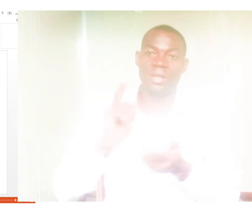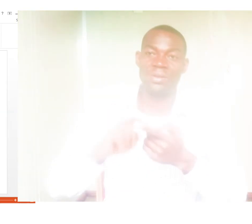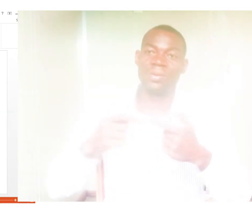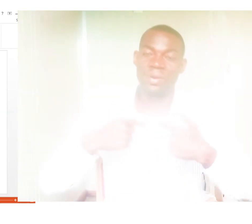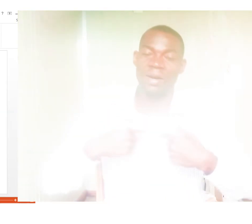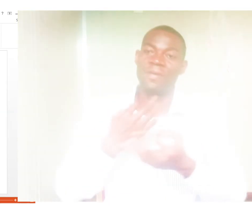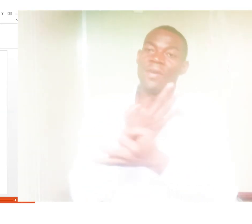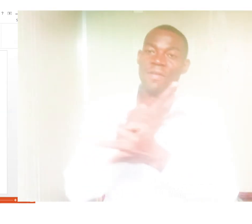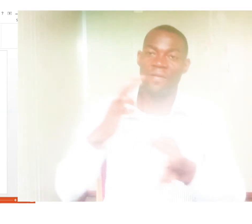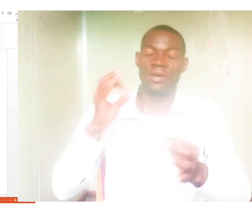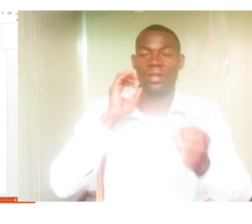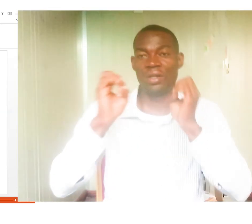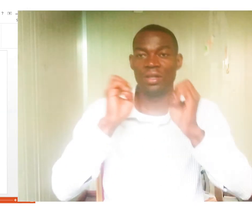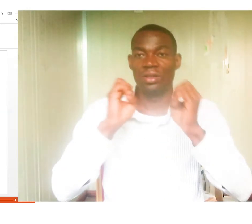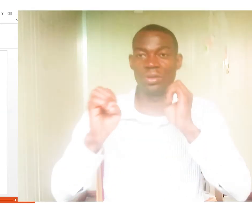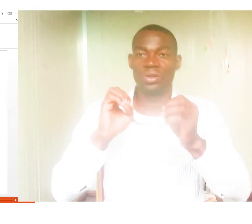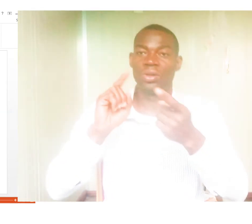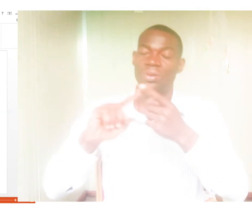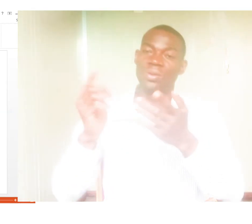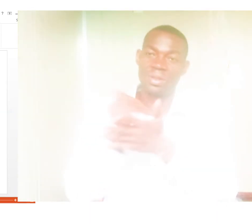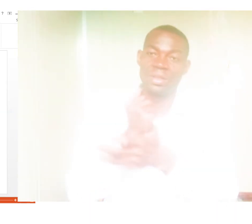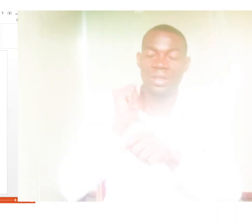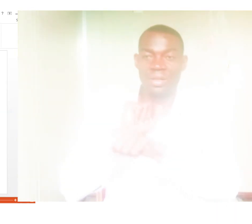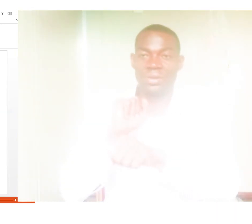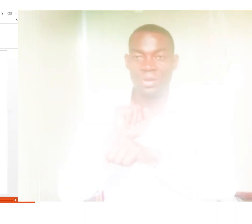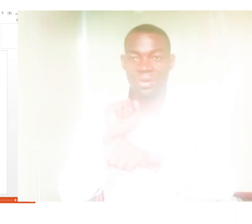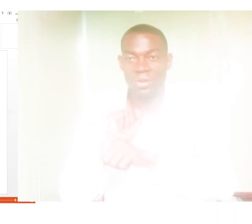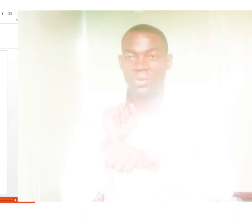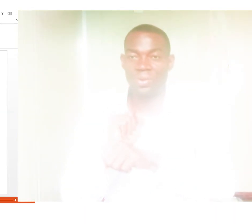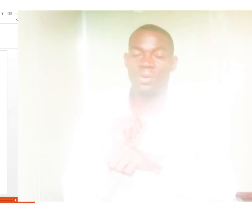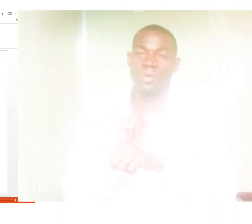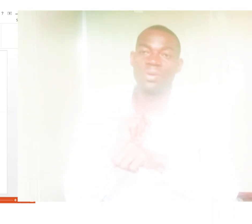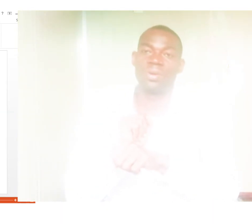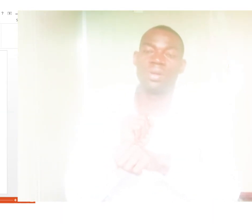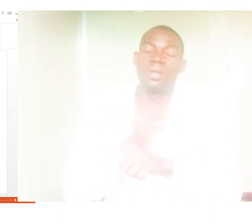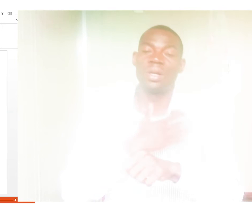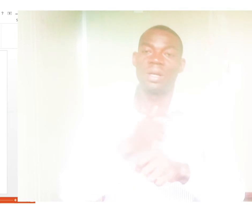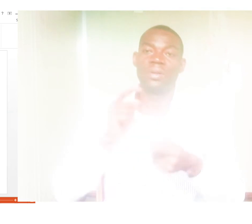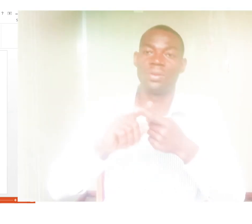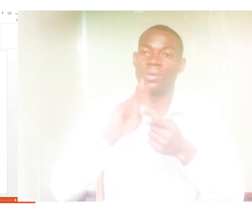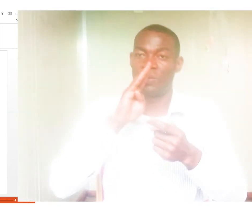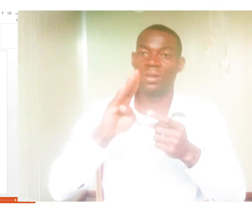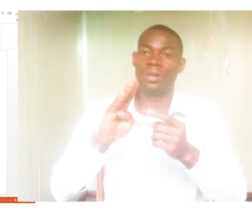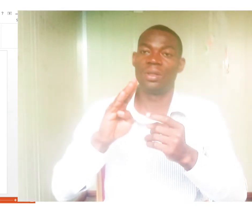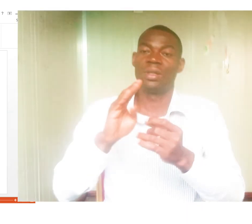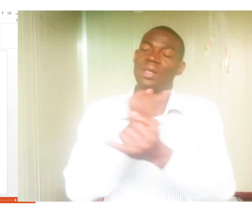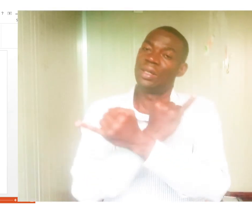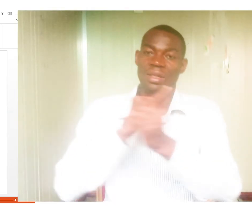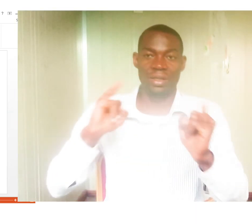to get employed, and to be able to be independent.